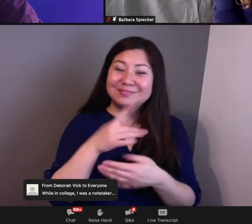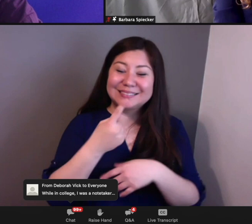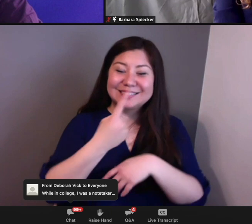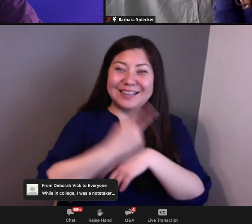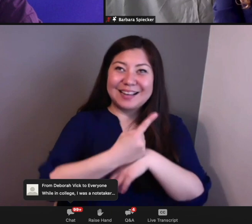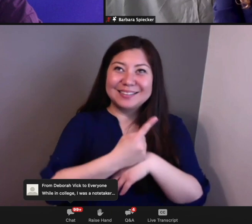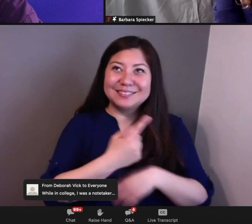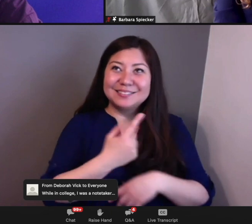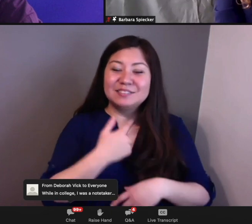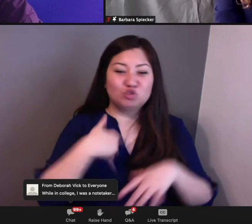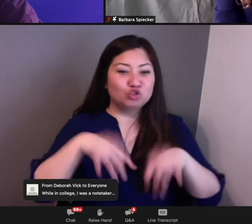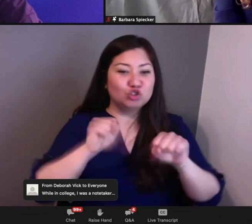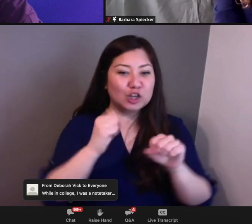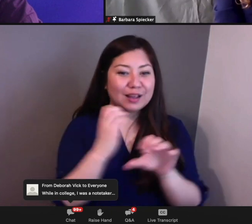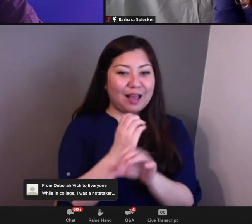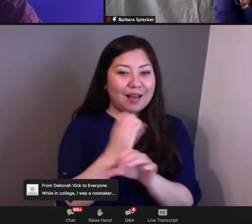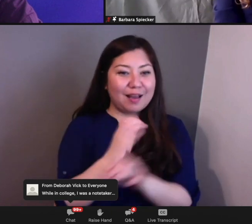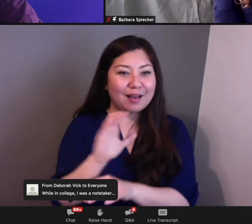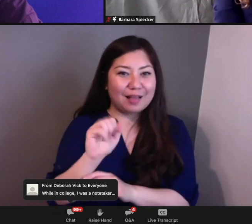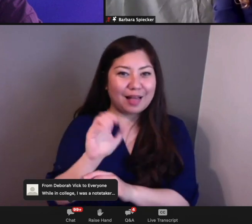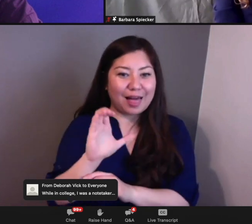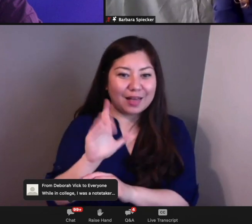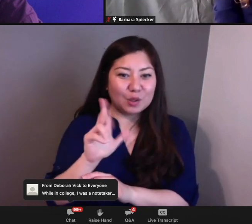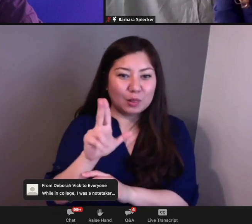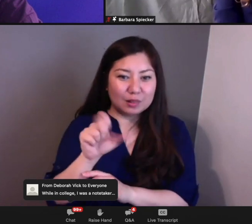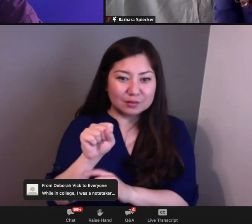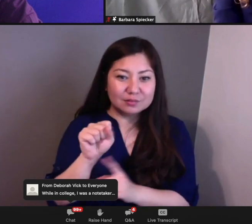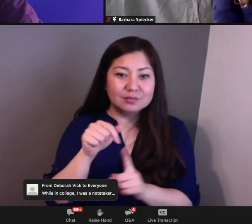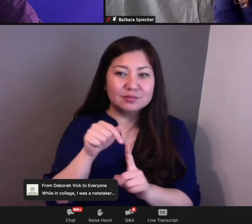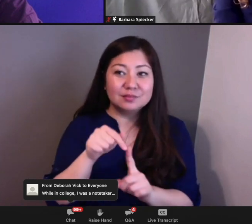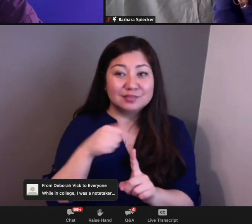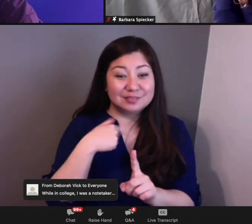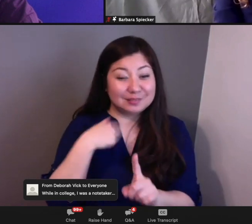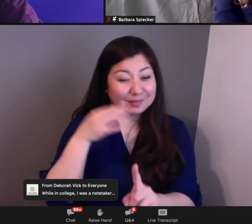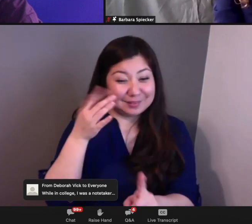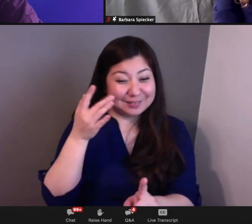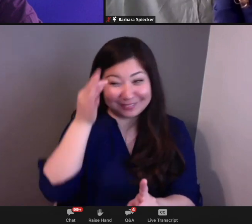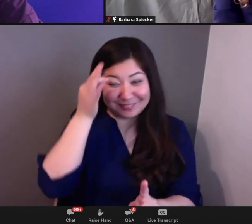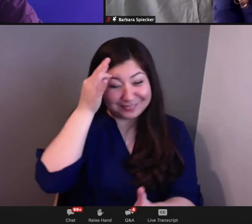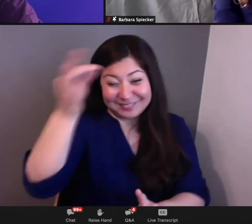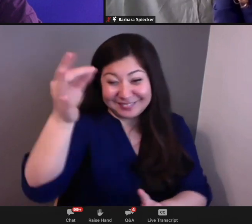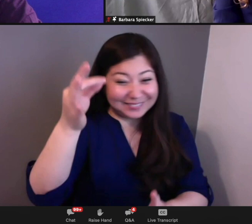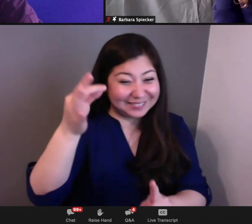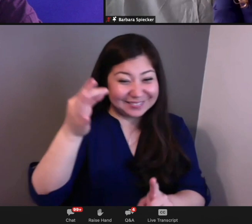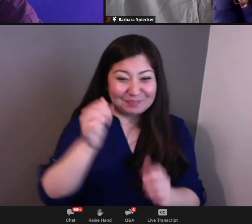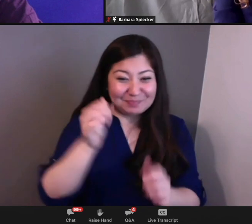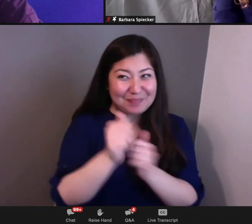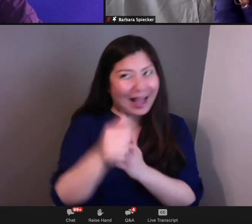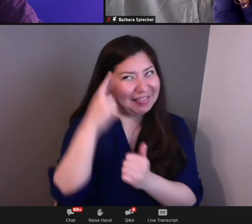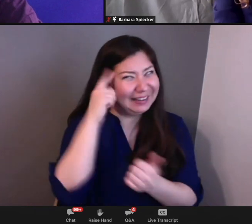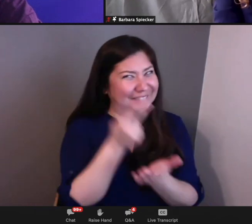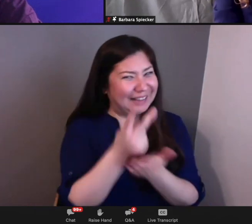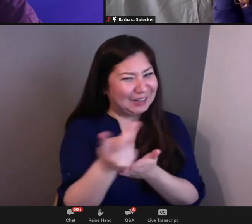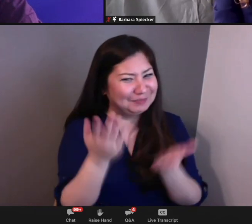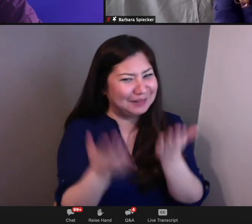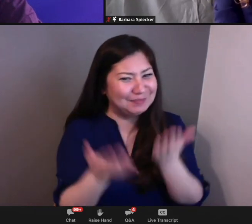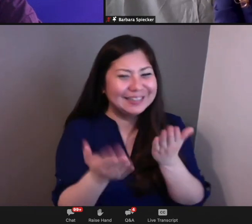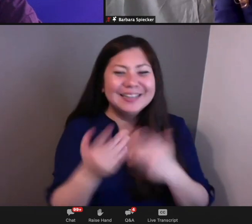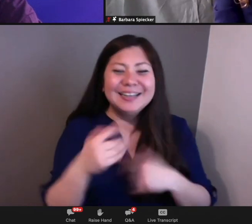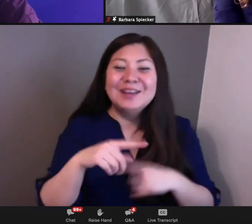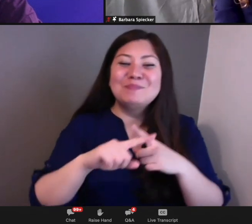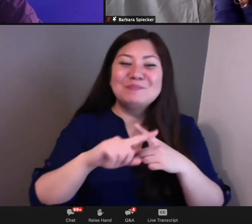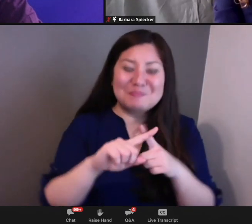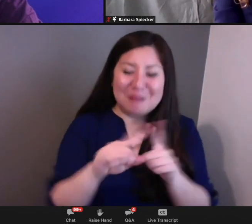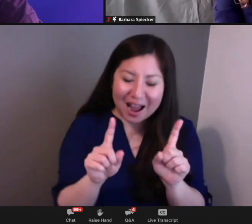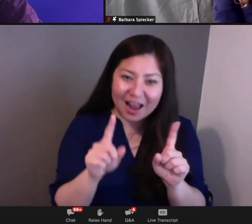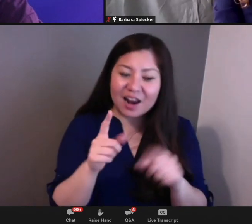each situation. And often, typically, when the teacher writes on the board, they pause, let the interpreter see the information, interpret the